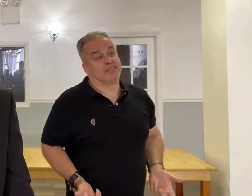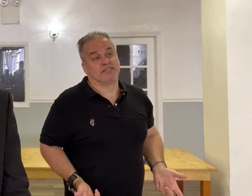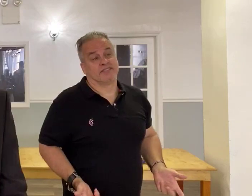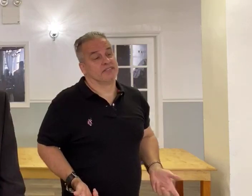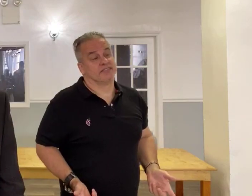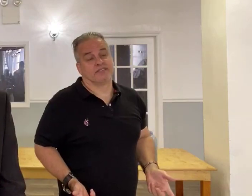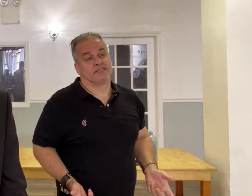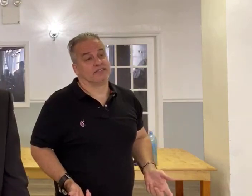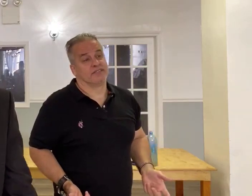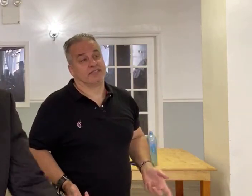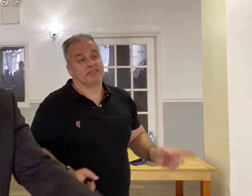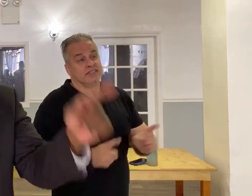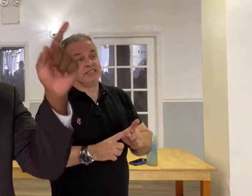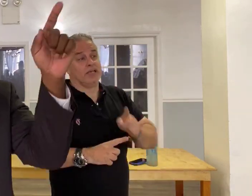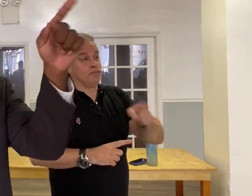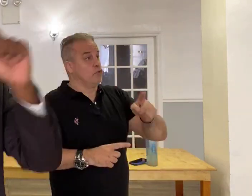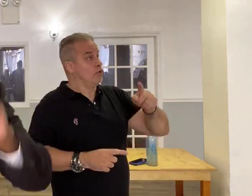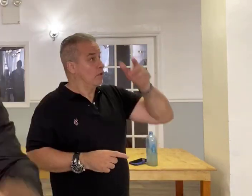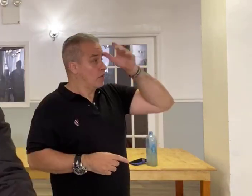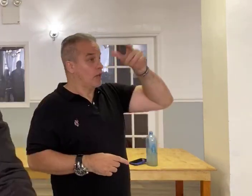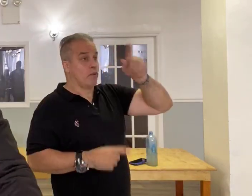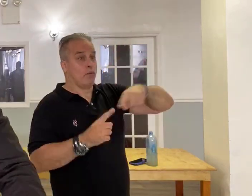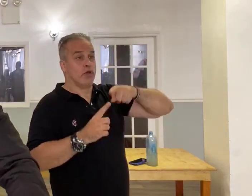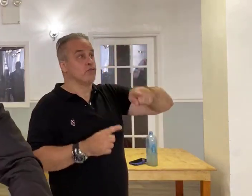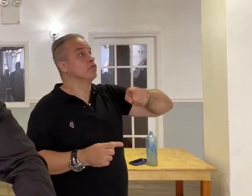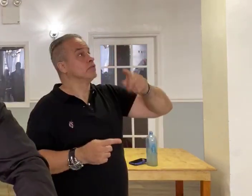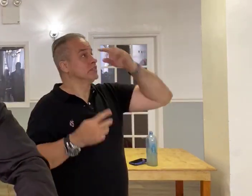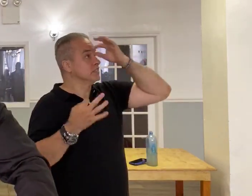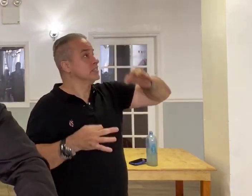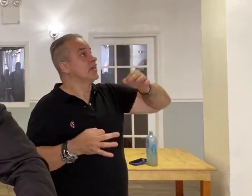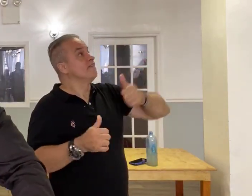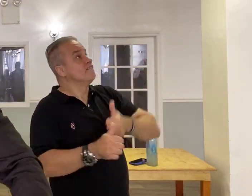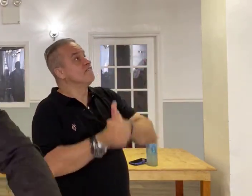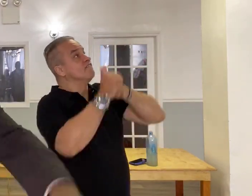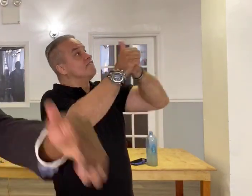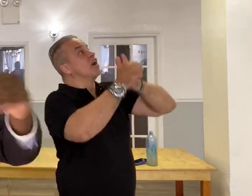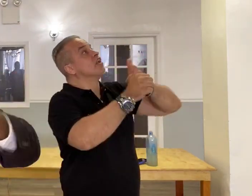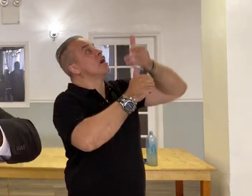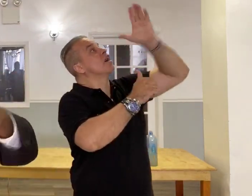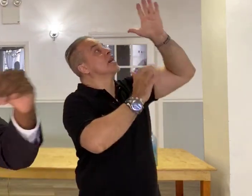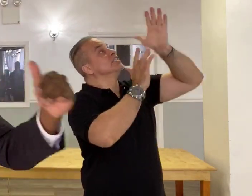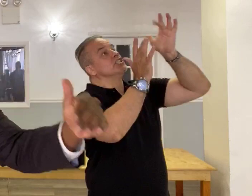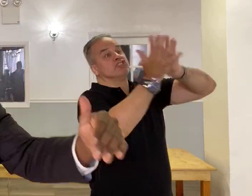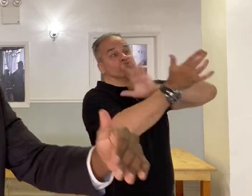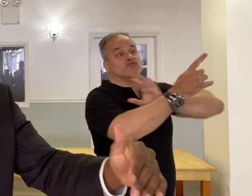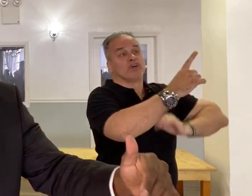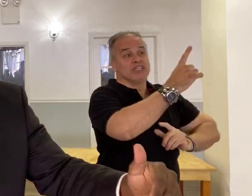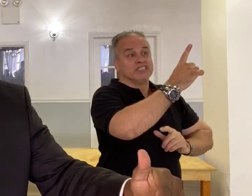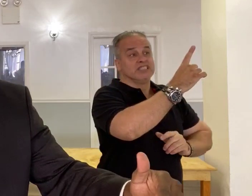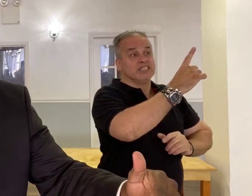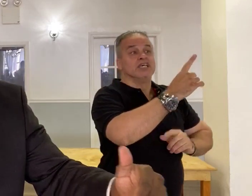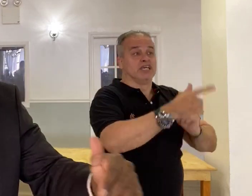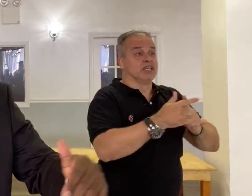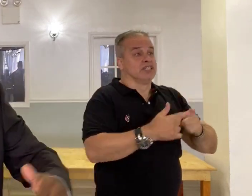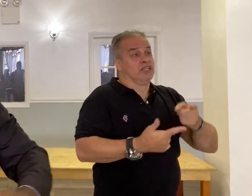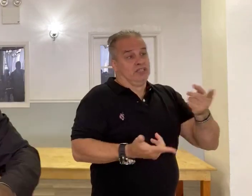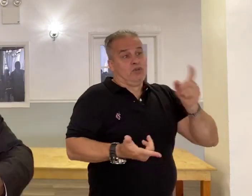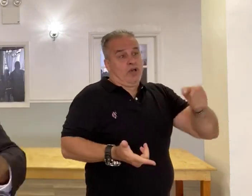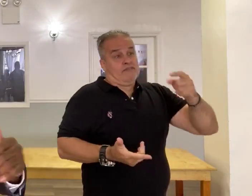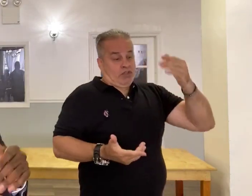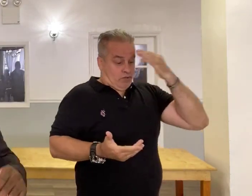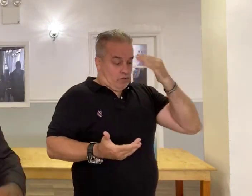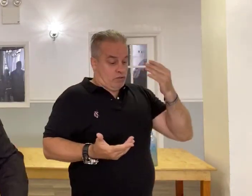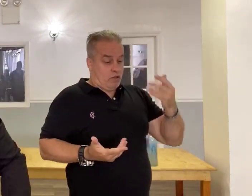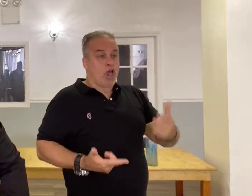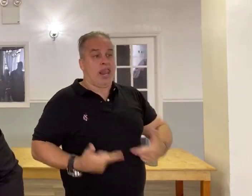maybe you get a prosthetic. By the way, they had prosthetics back in the 1800s. Because there were so many amputations, they